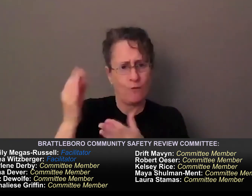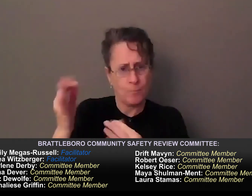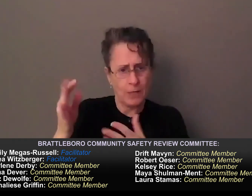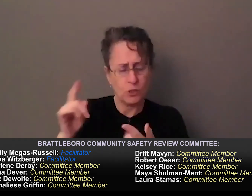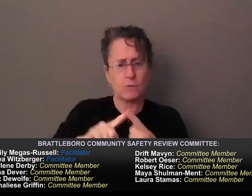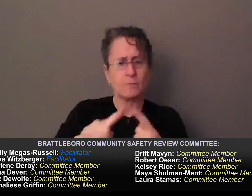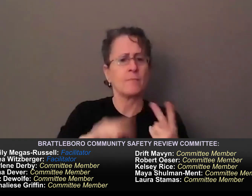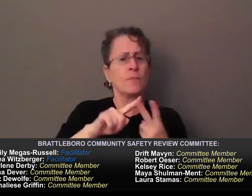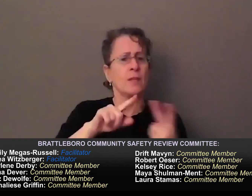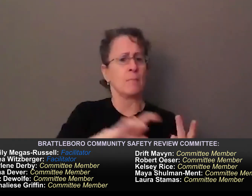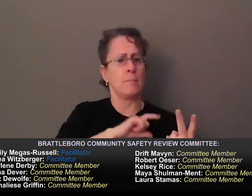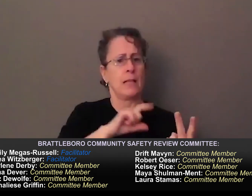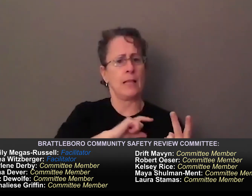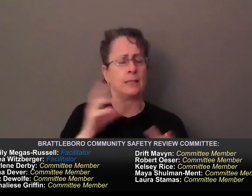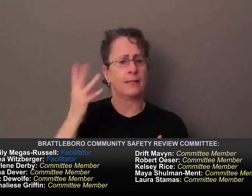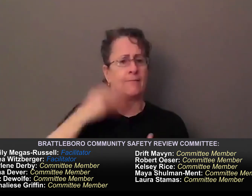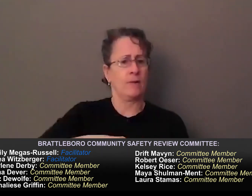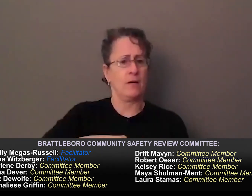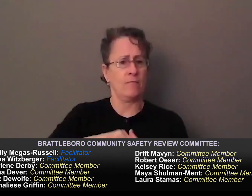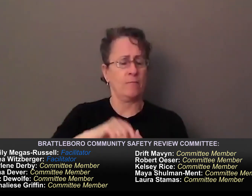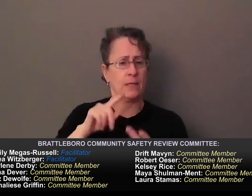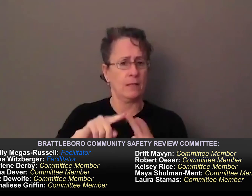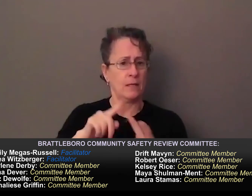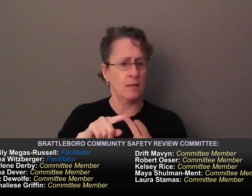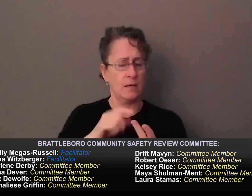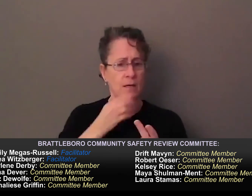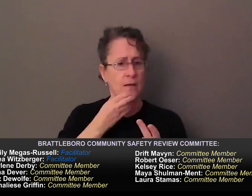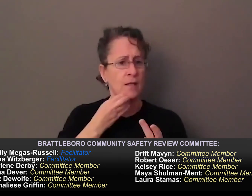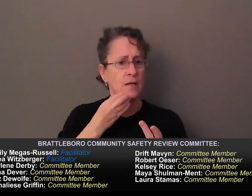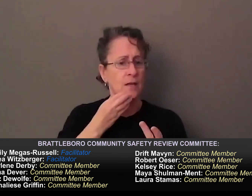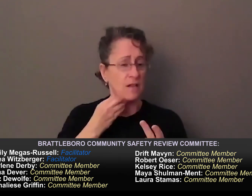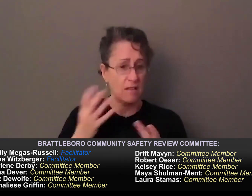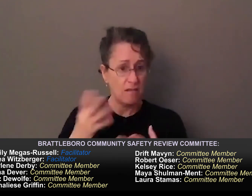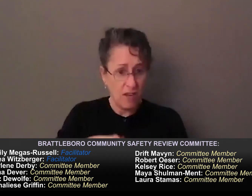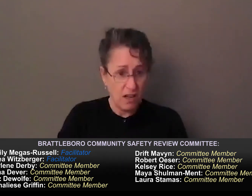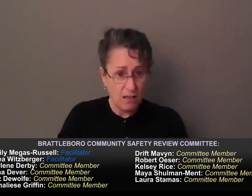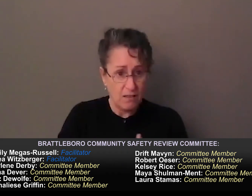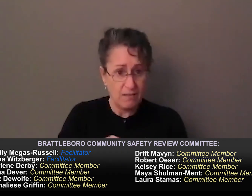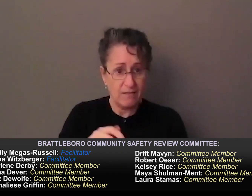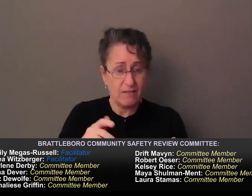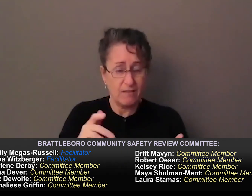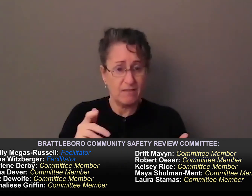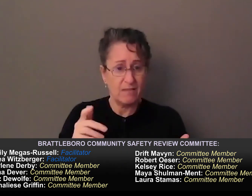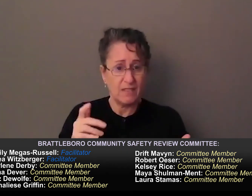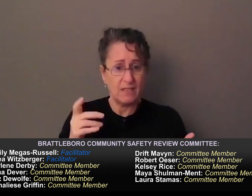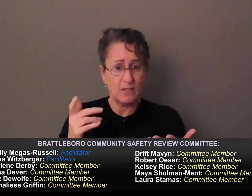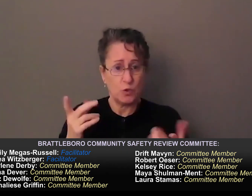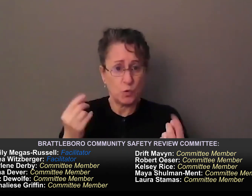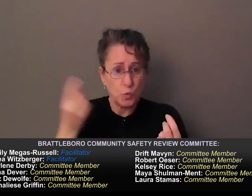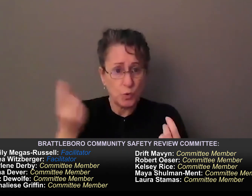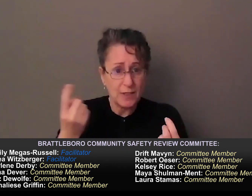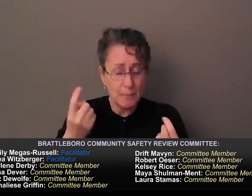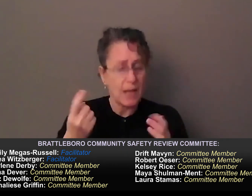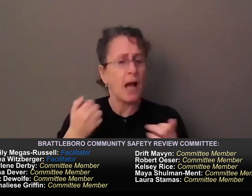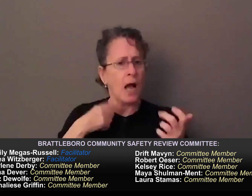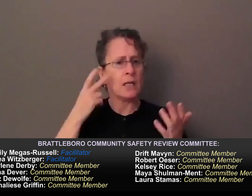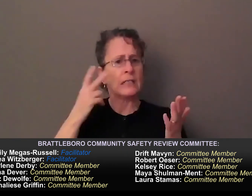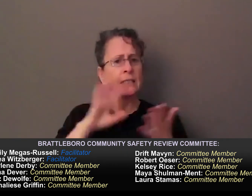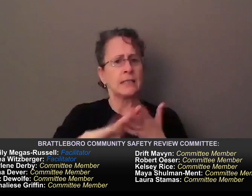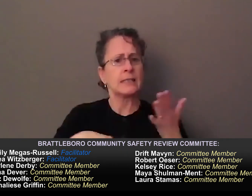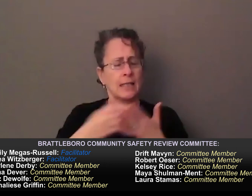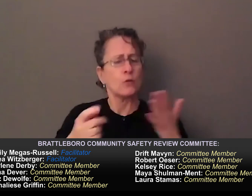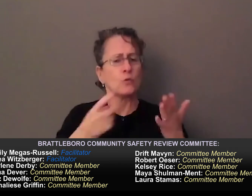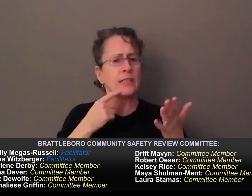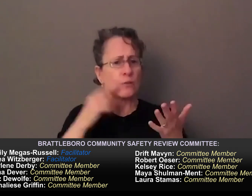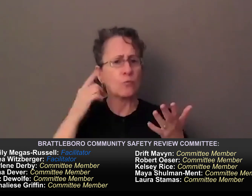What is the police department, if anything, required to do? And are they a part of this process? I mean, I see that that's in the schedule, that we'll involve them at some